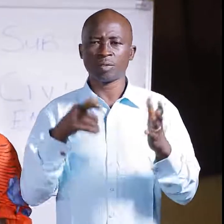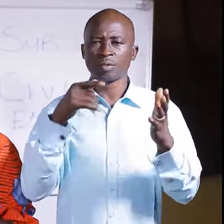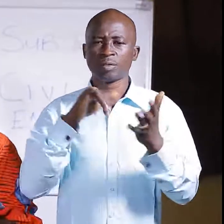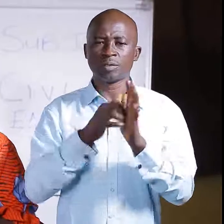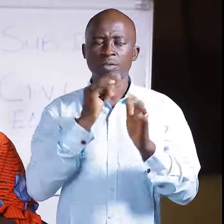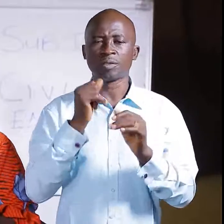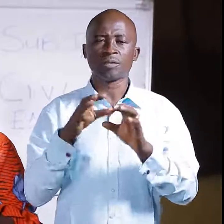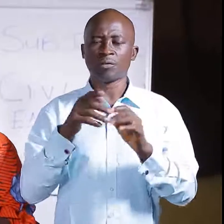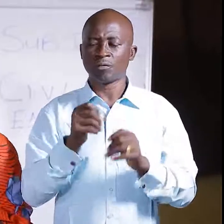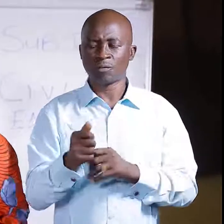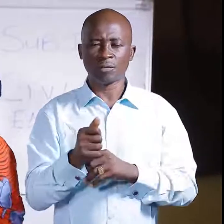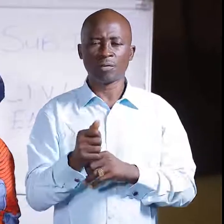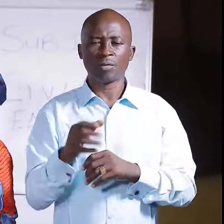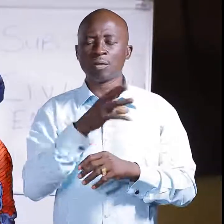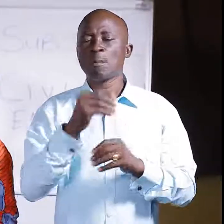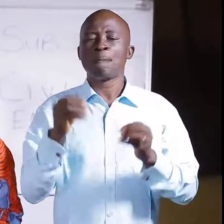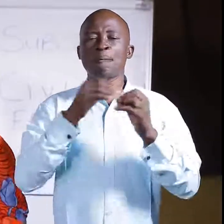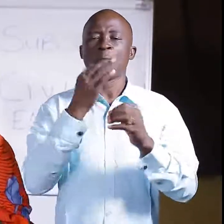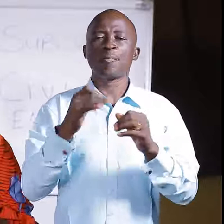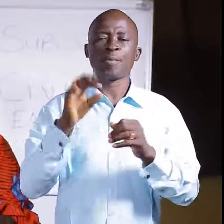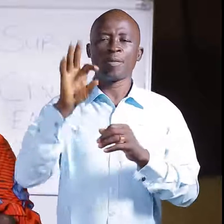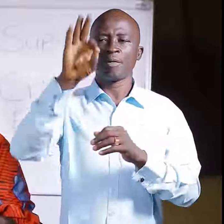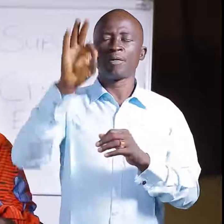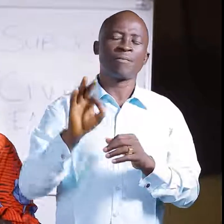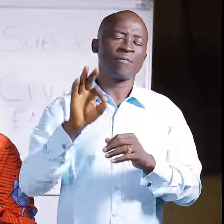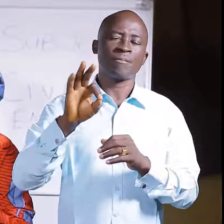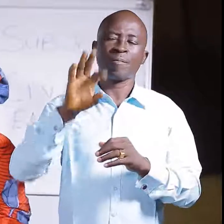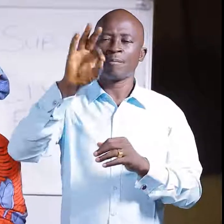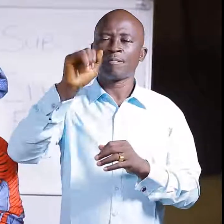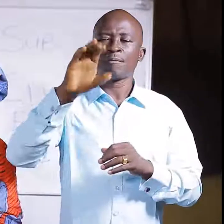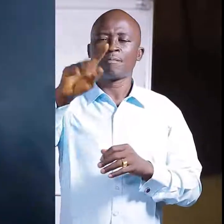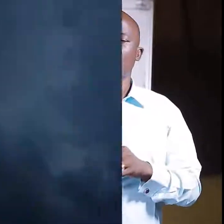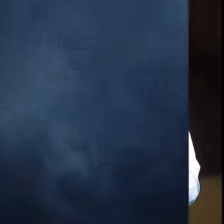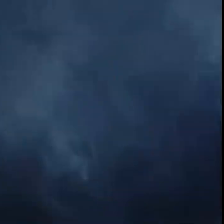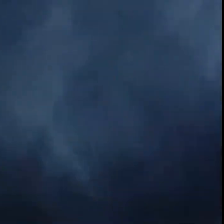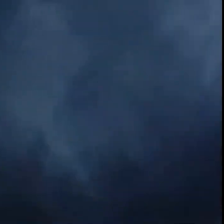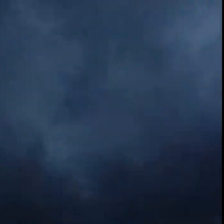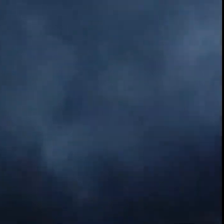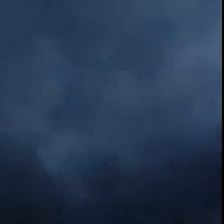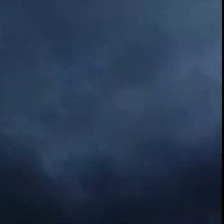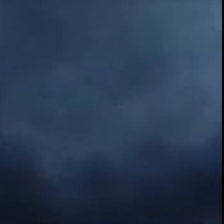are few and more of the factors that promote cooperation.